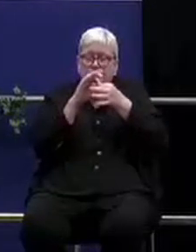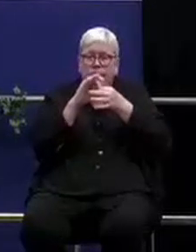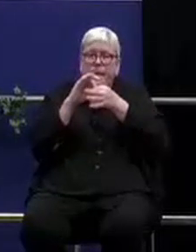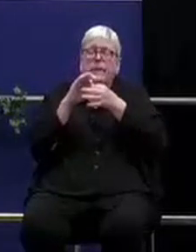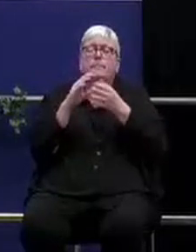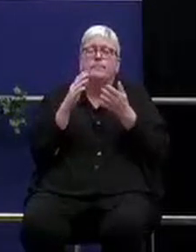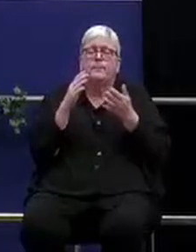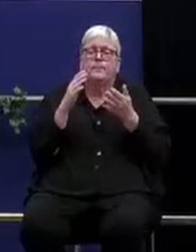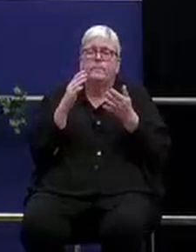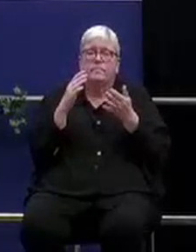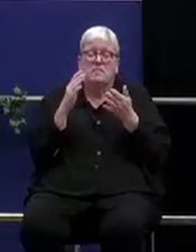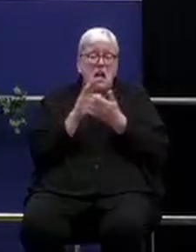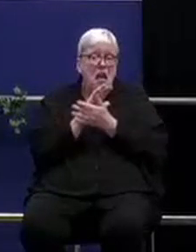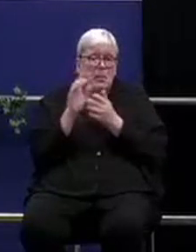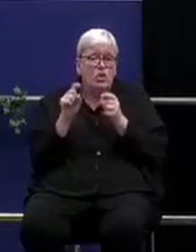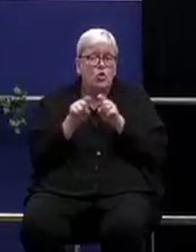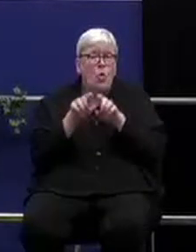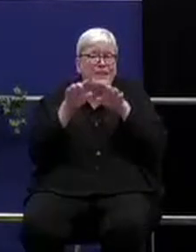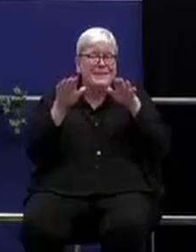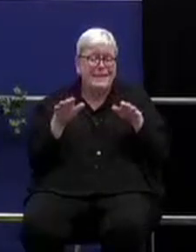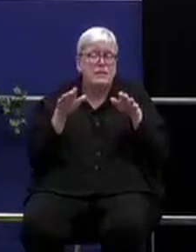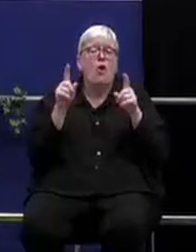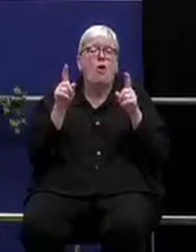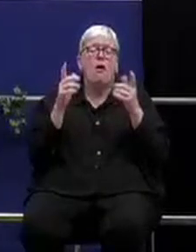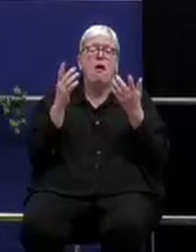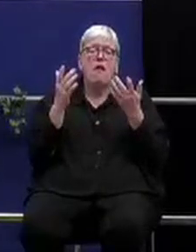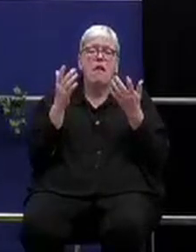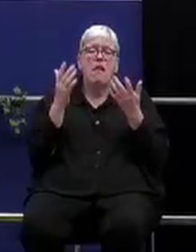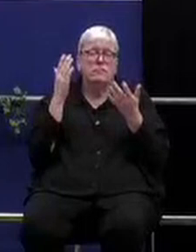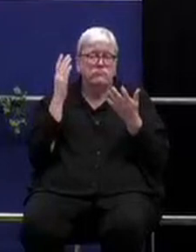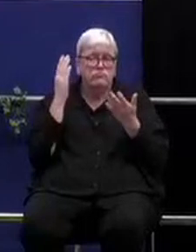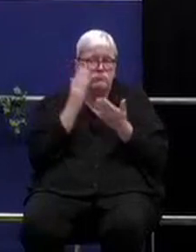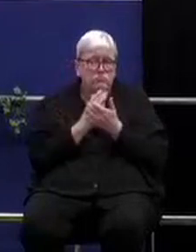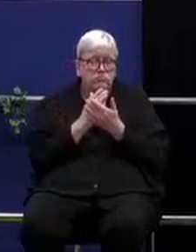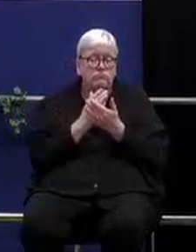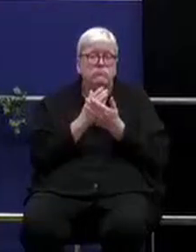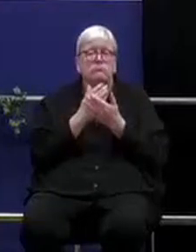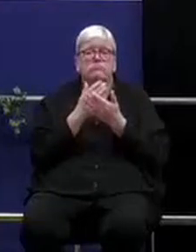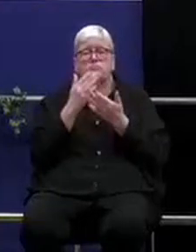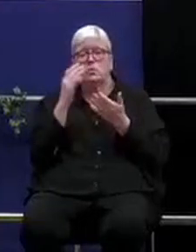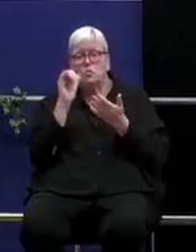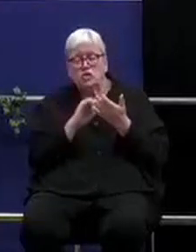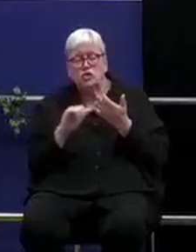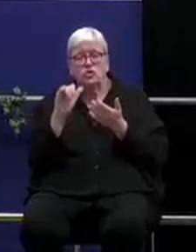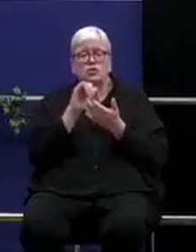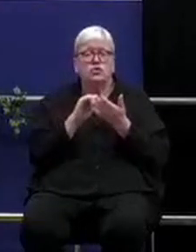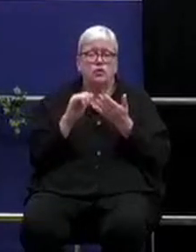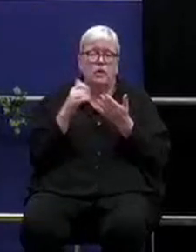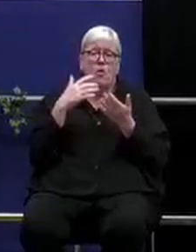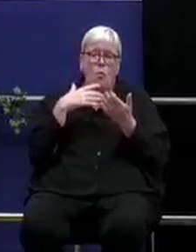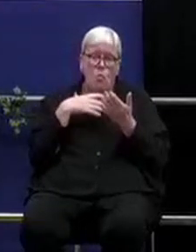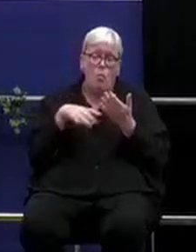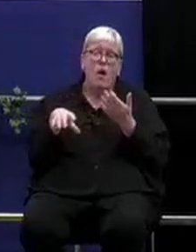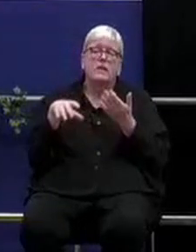was just a happy coincidence, or whether that was sort of purposeful in the sense that you really wanted that sort of